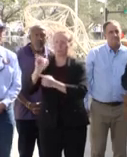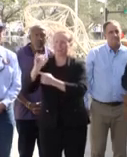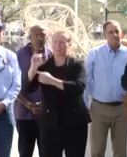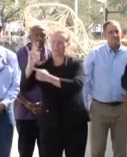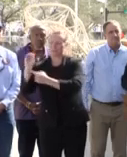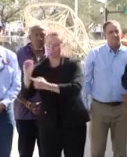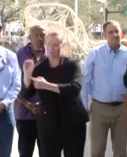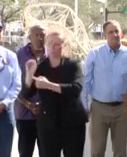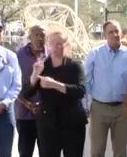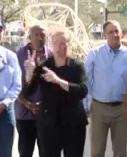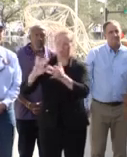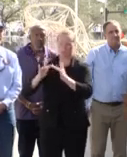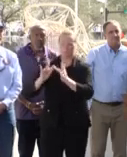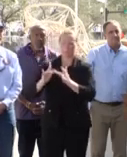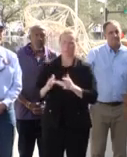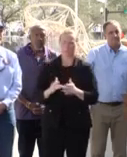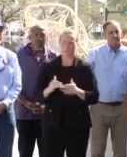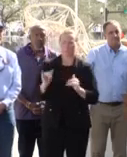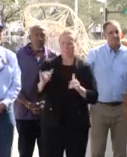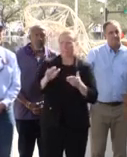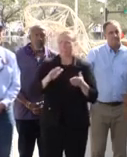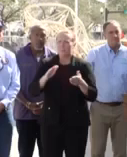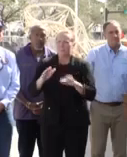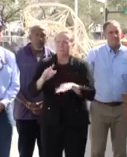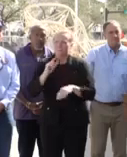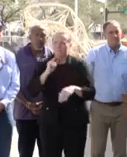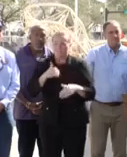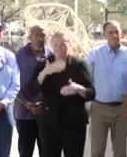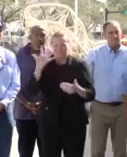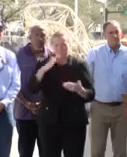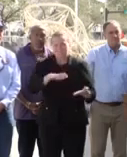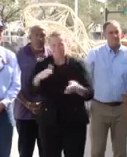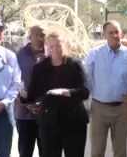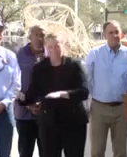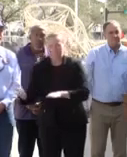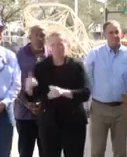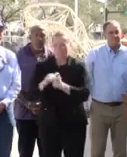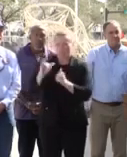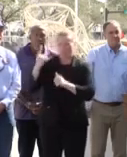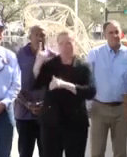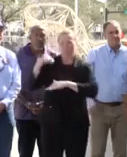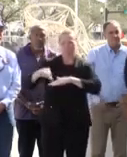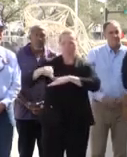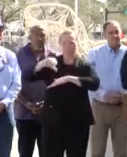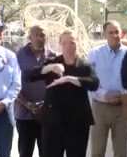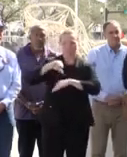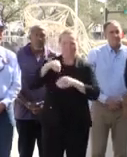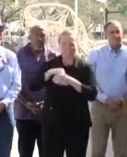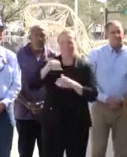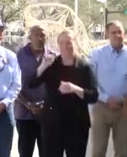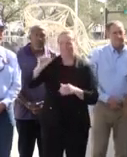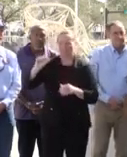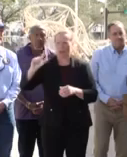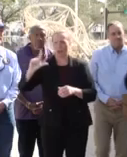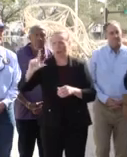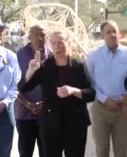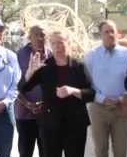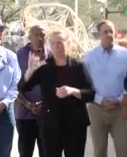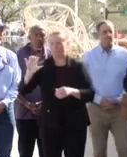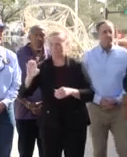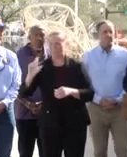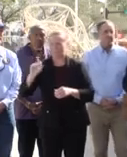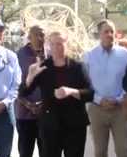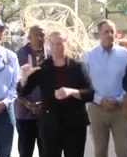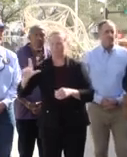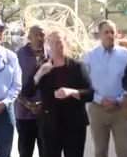Fatalities. Now, we had five fatalities with that tornado in St. Lucie, and that's a very tragic